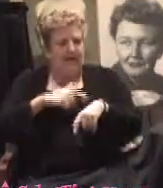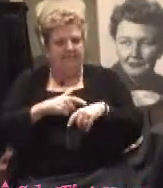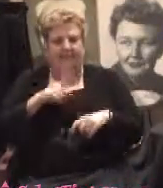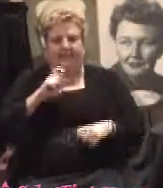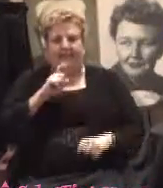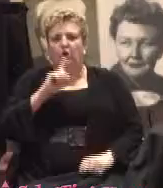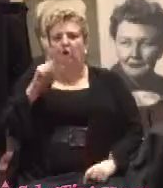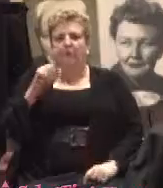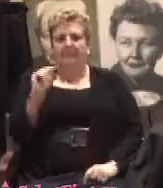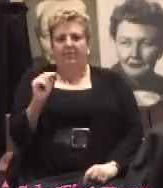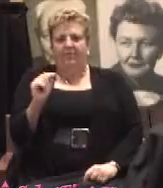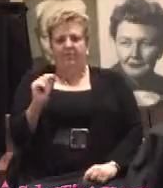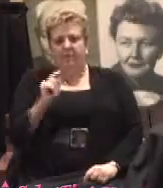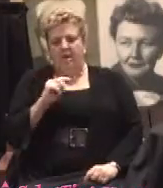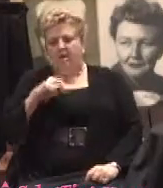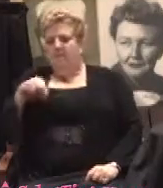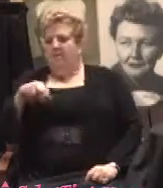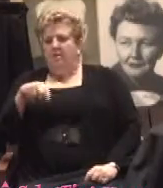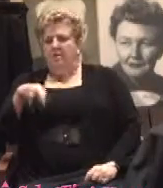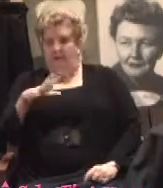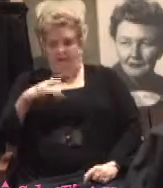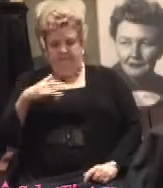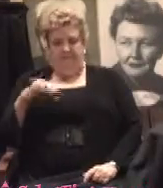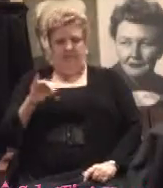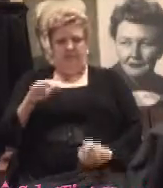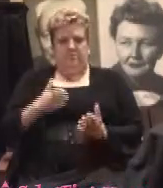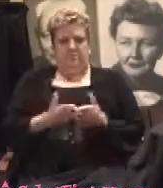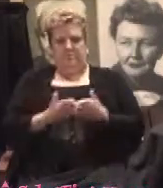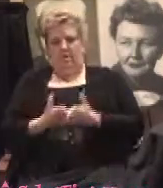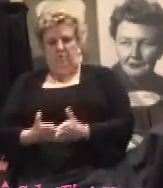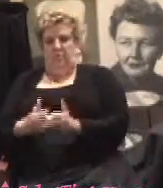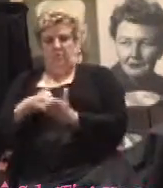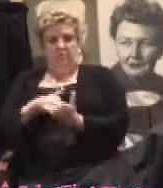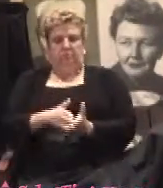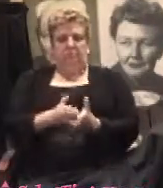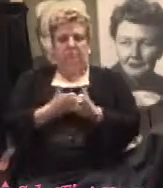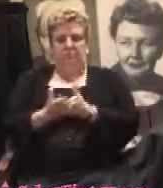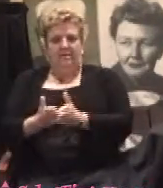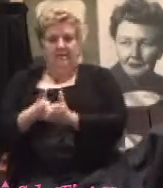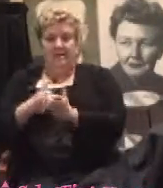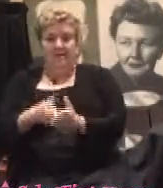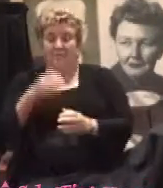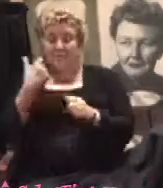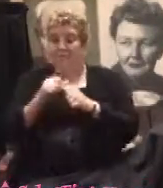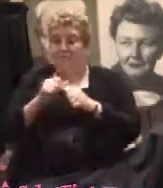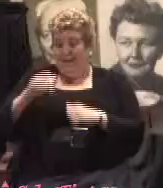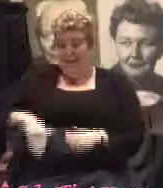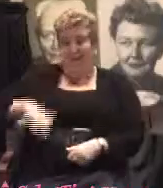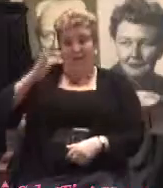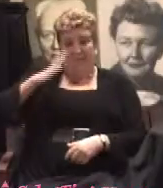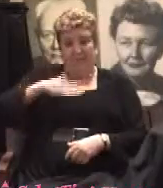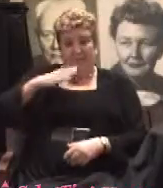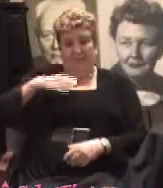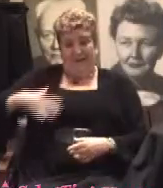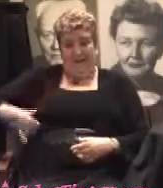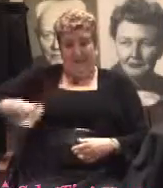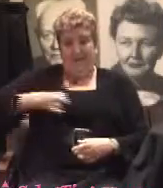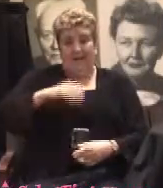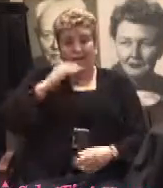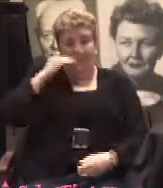on a cruise ship. You know, the whole thing was shifting. And I grew up around this house. All of our friends were very close. And I'm